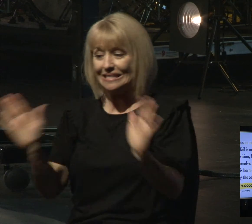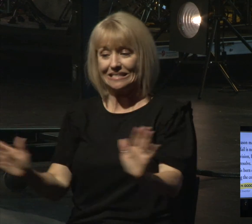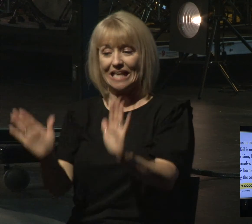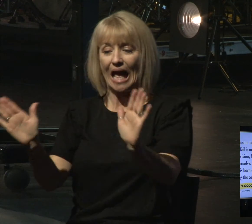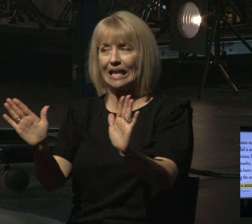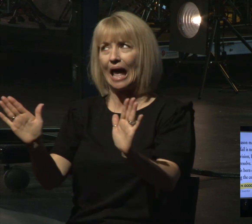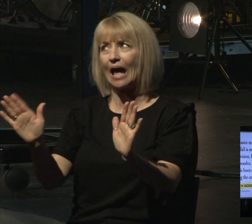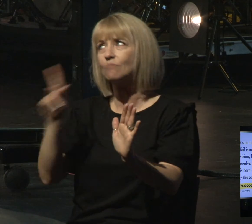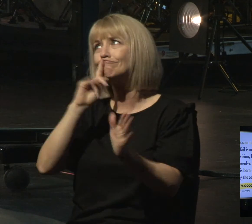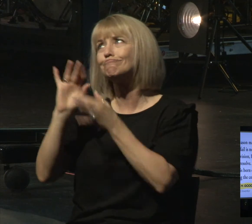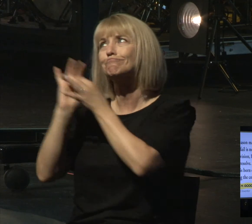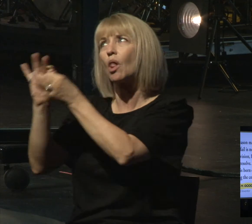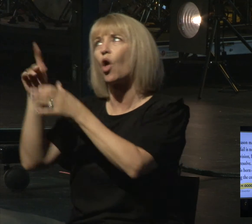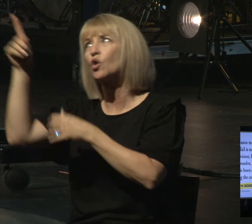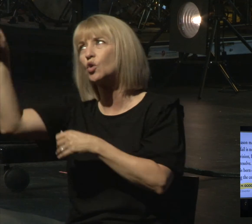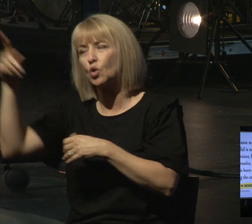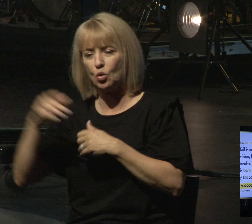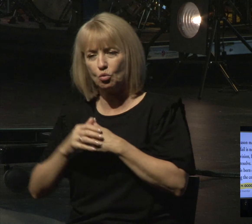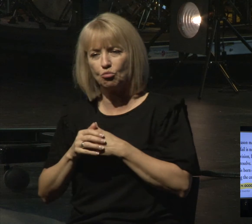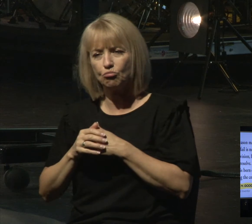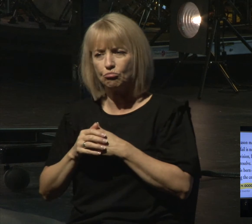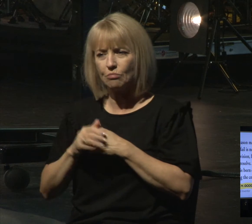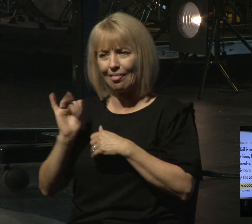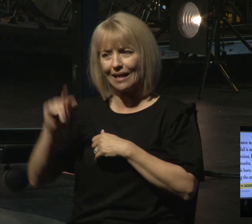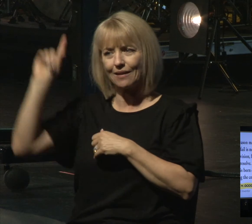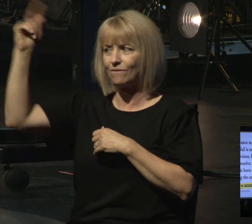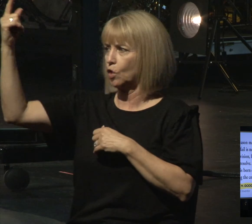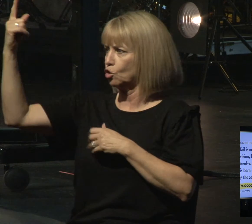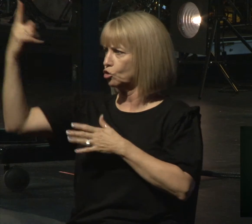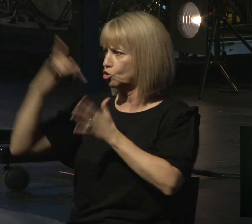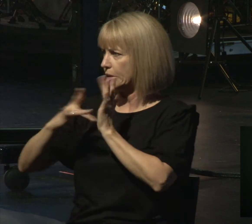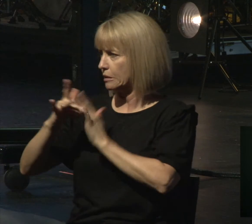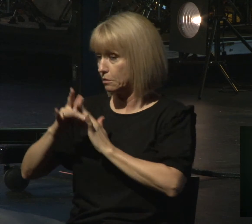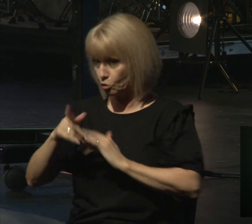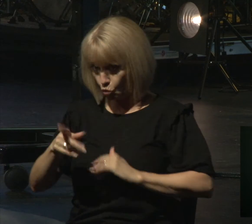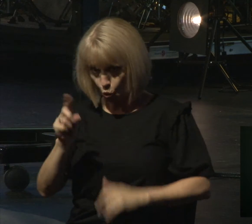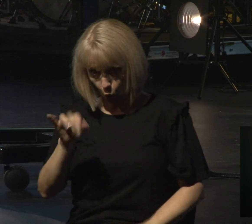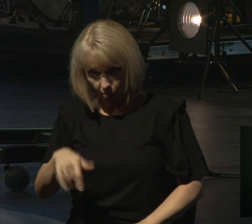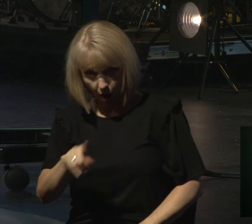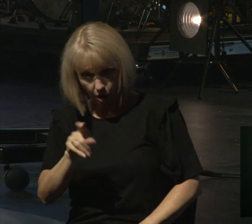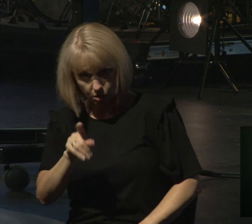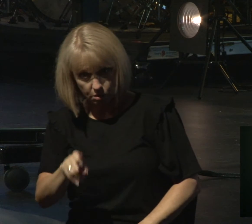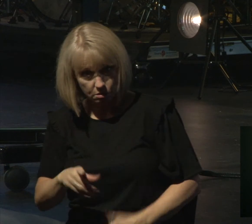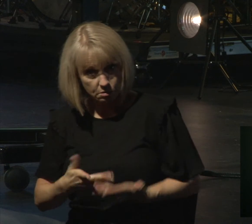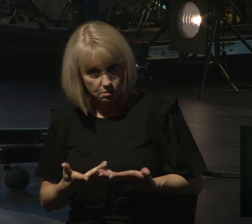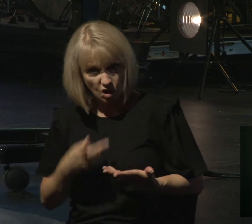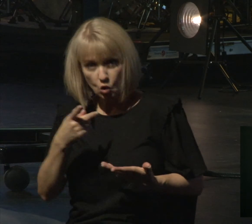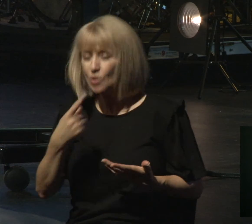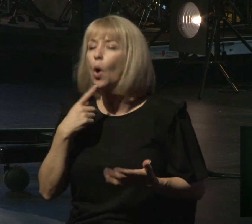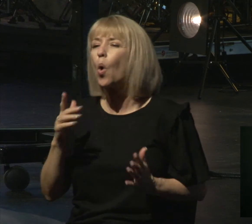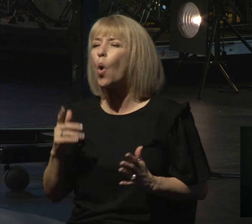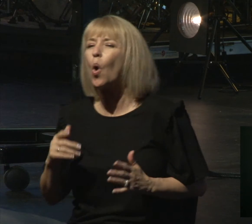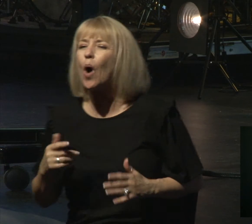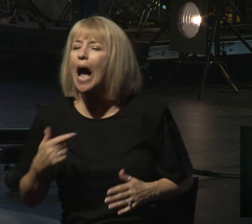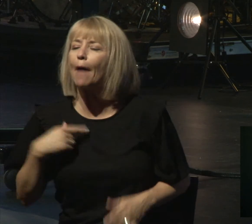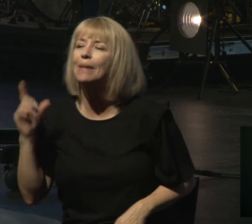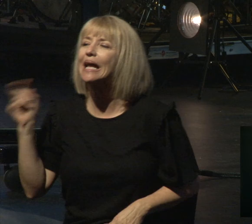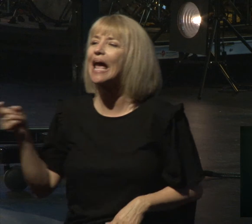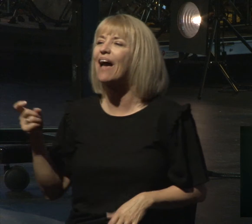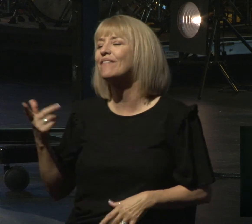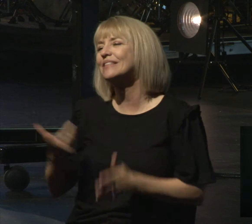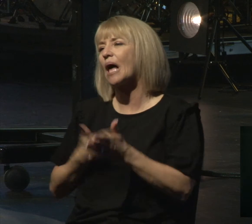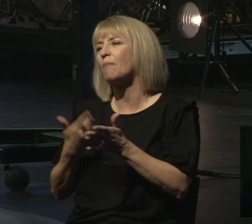Sundays belong to you. I'm giving that to you first. How many of us have sat down instead of just saying, I'm going to give financially whenever